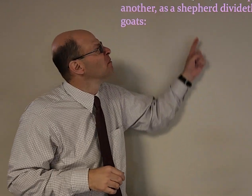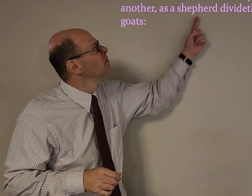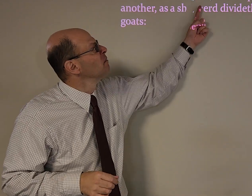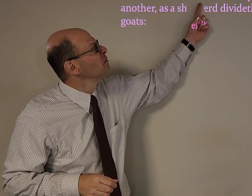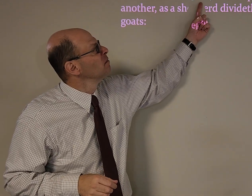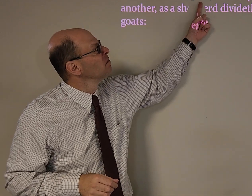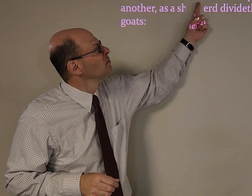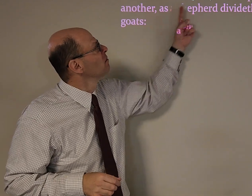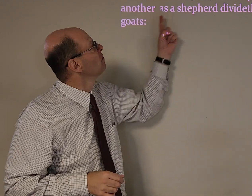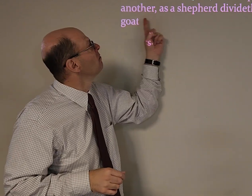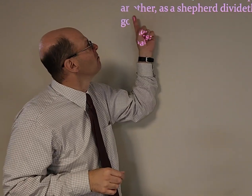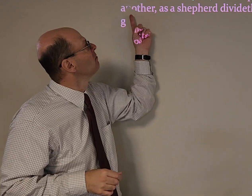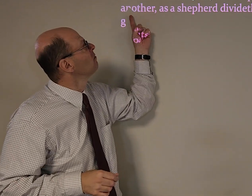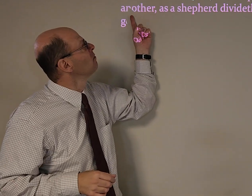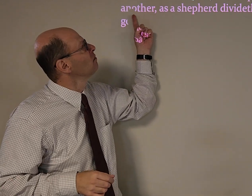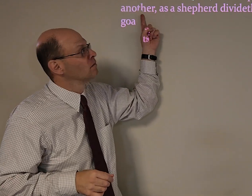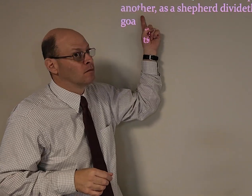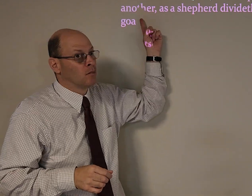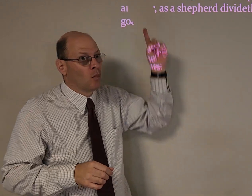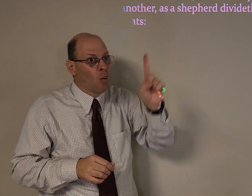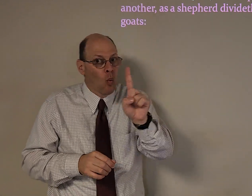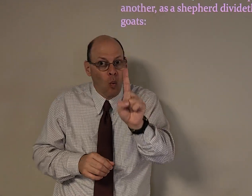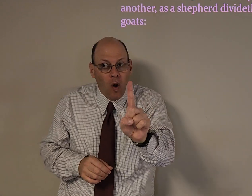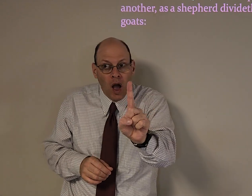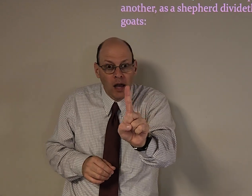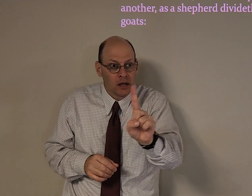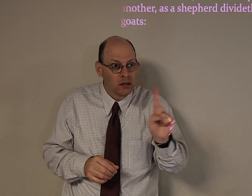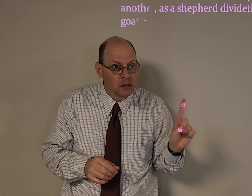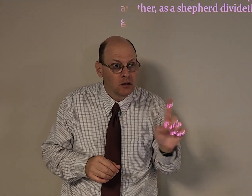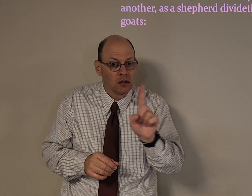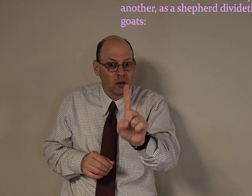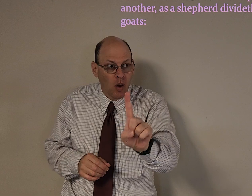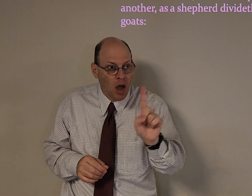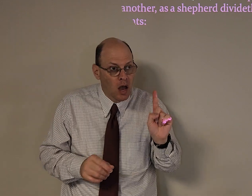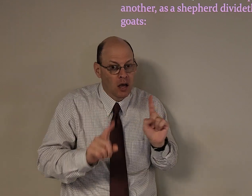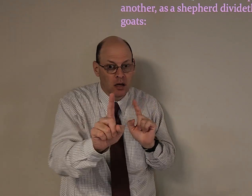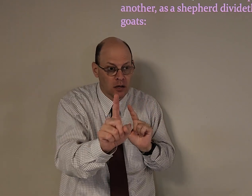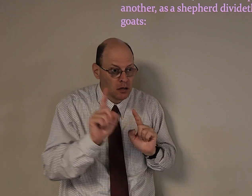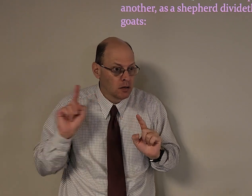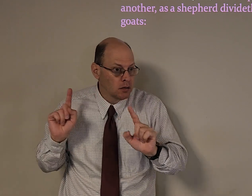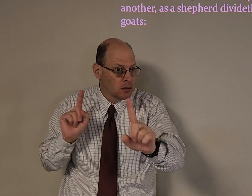as a shepherd divideth his sheep from the goats."